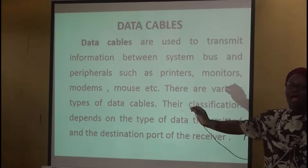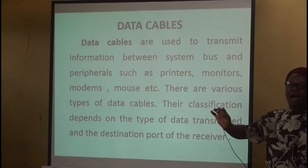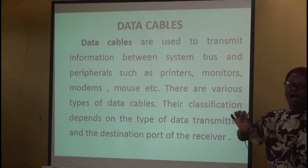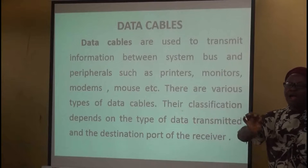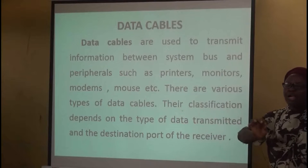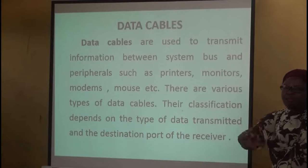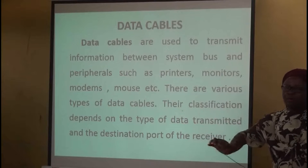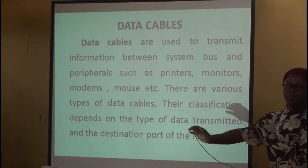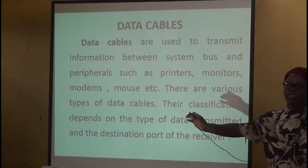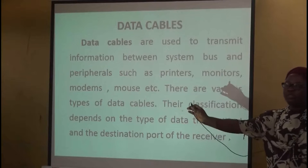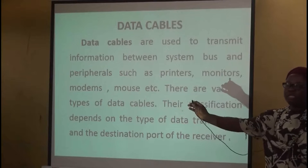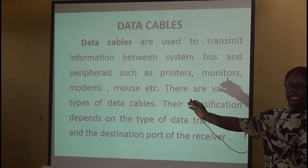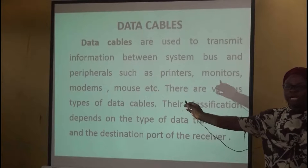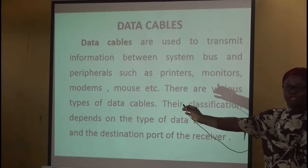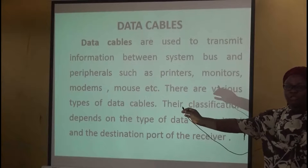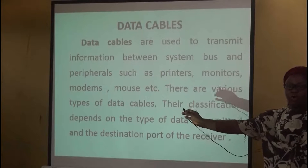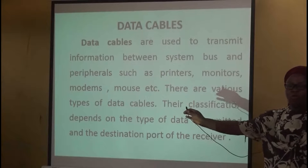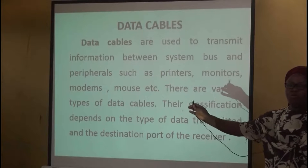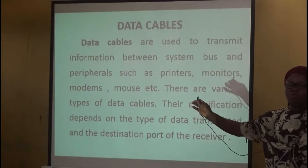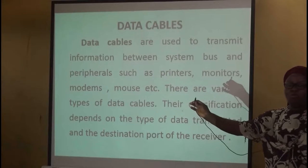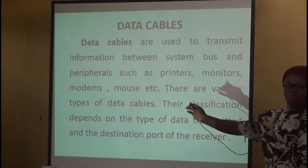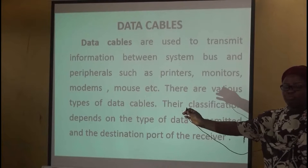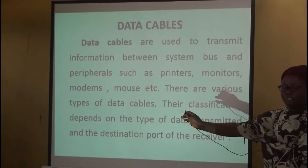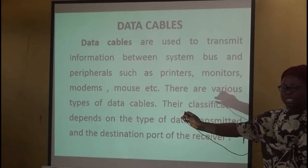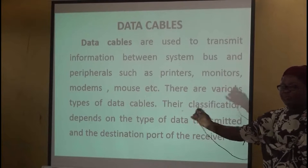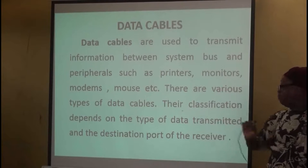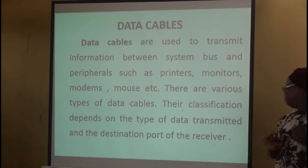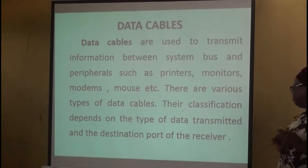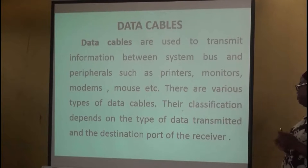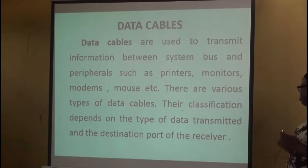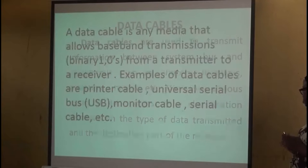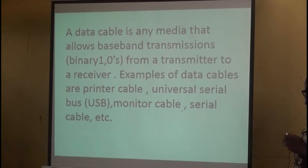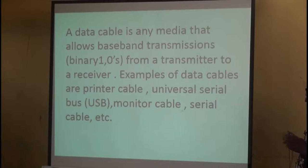to transfer information into your computer.